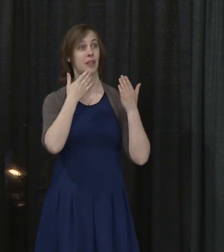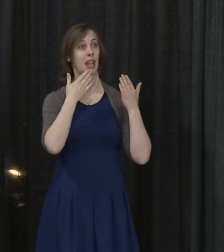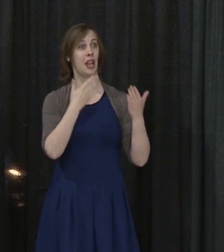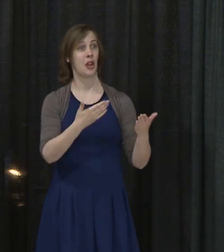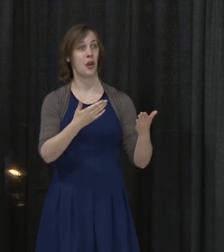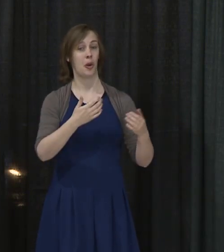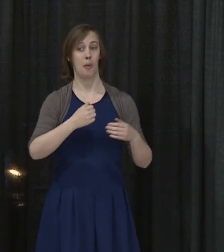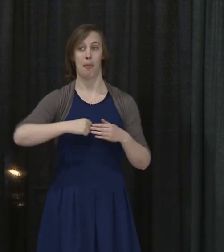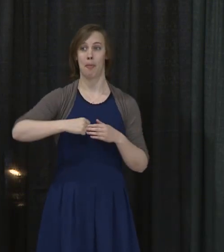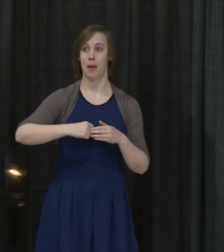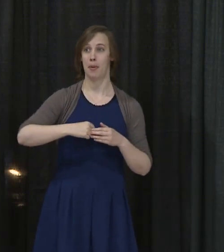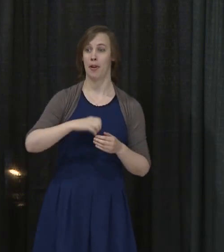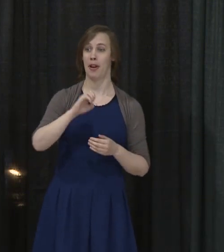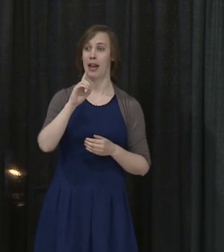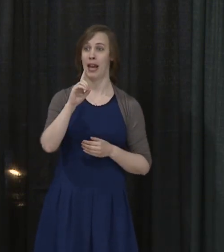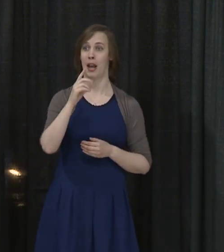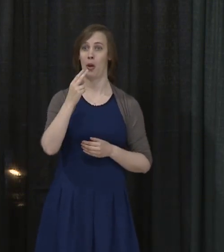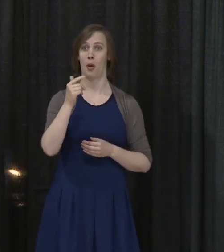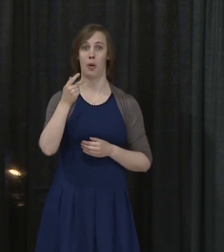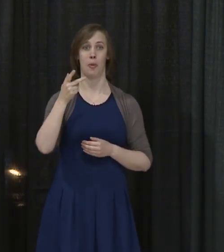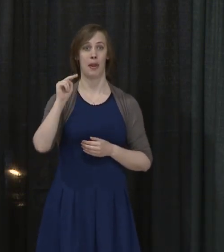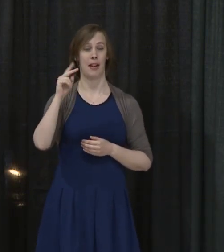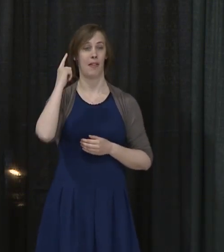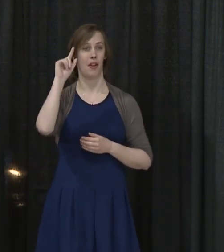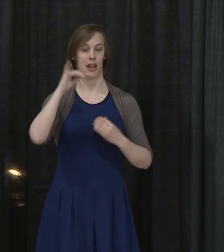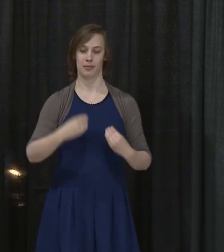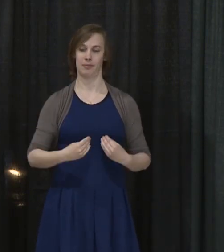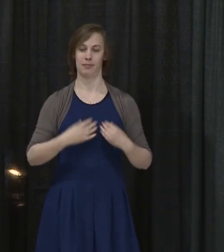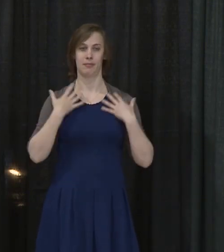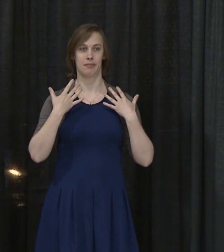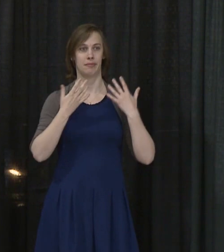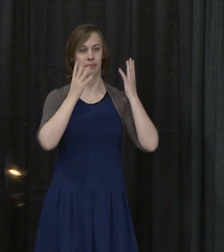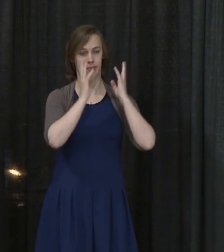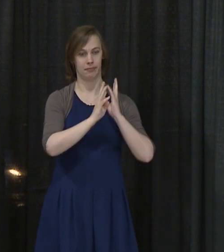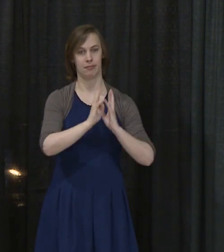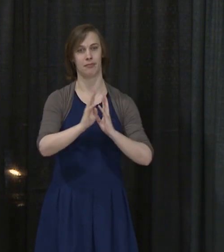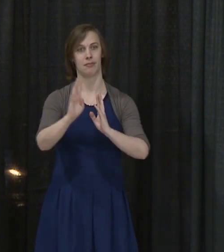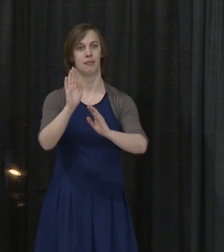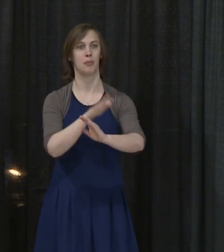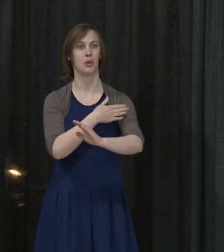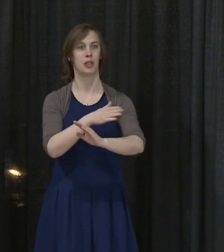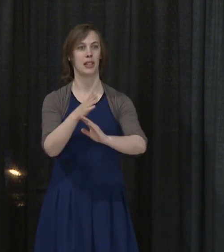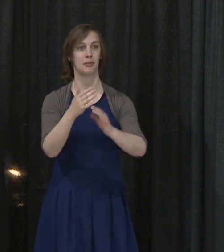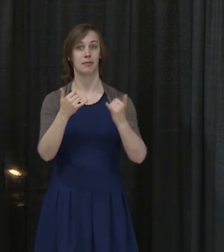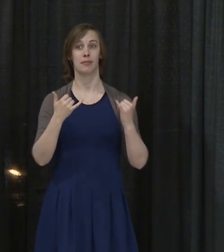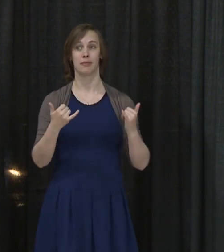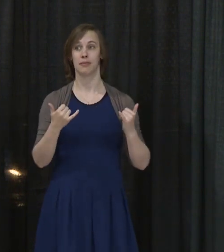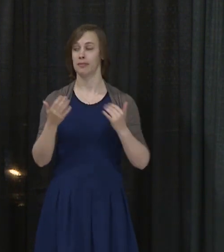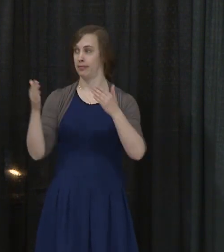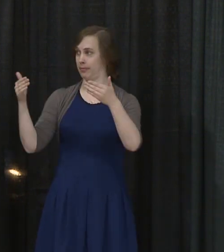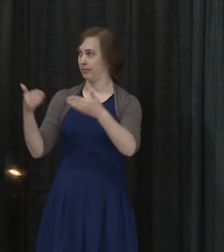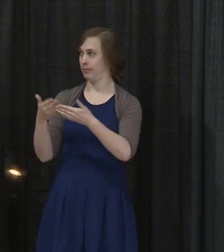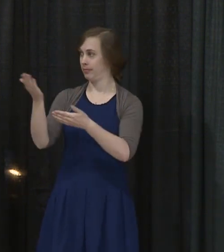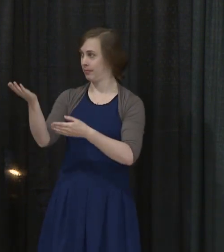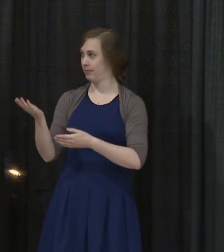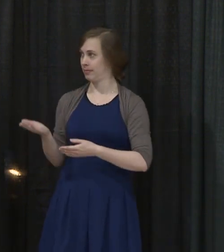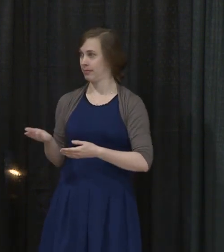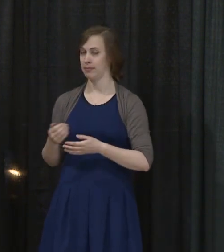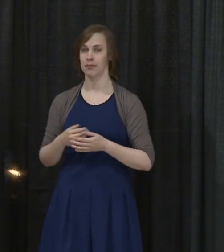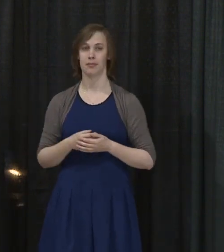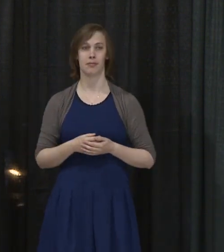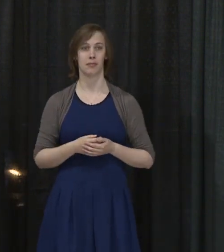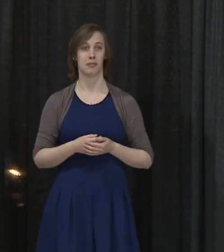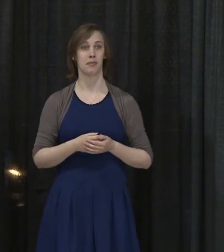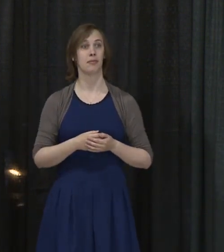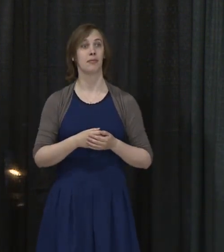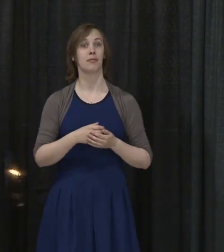the inspirational processional music. At this time, I would now like to introduce the platform guests. Please hold your